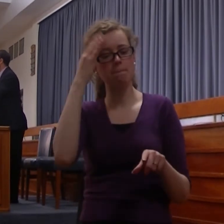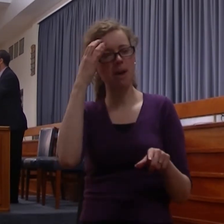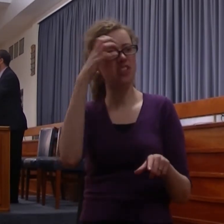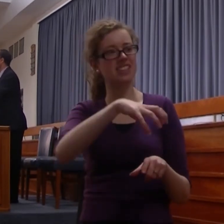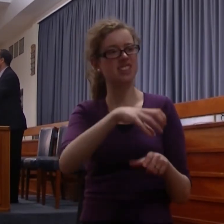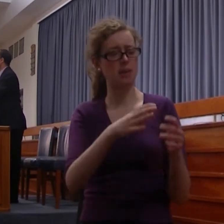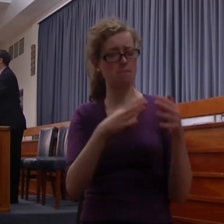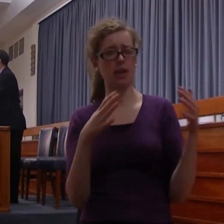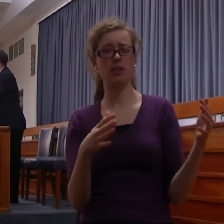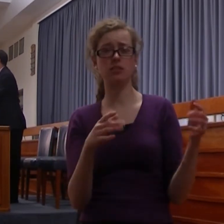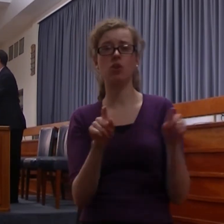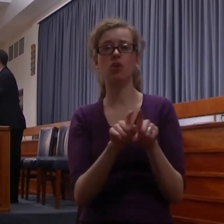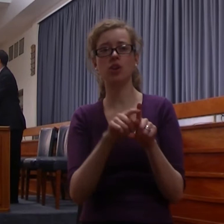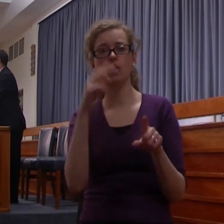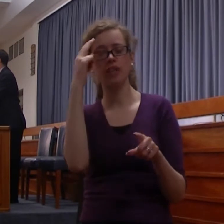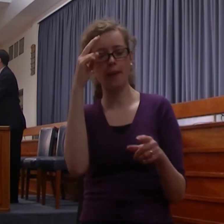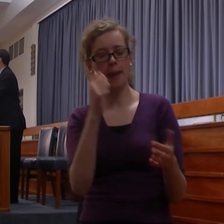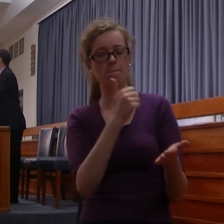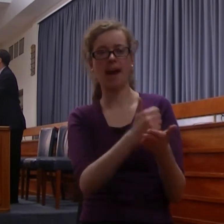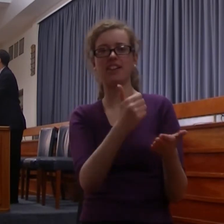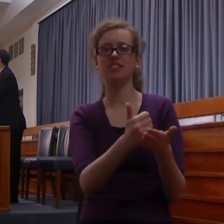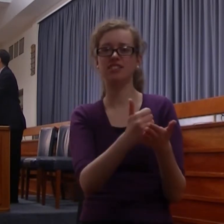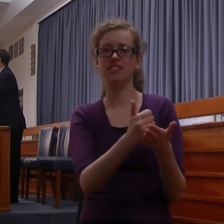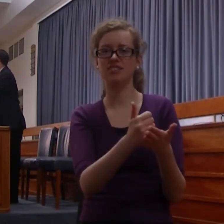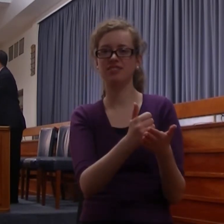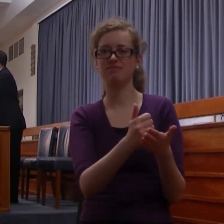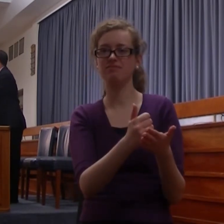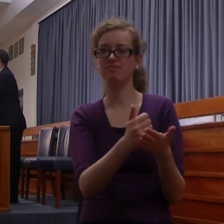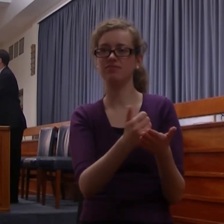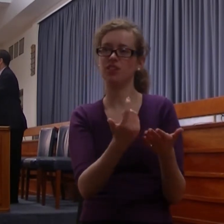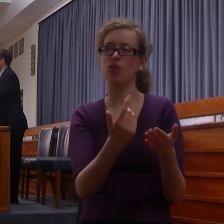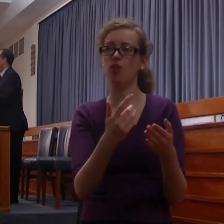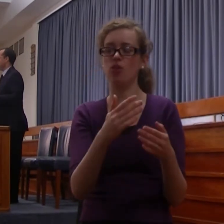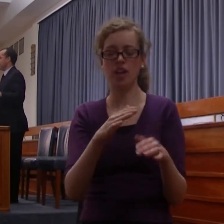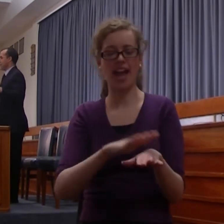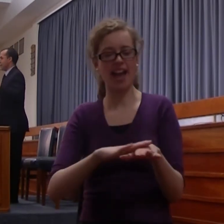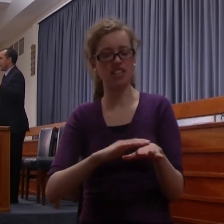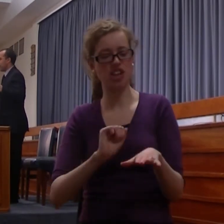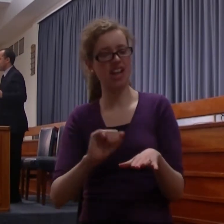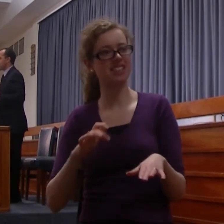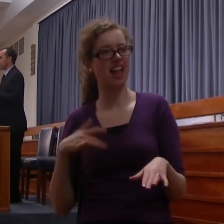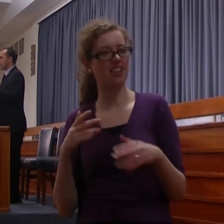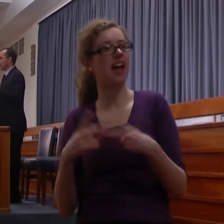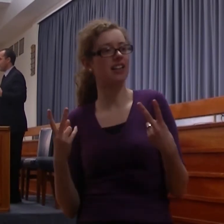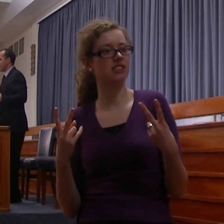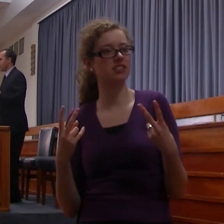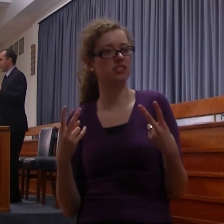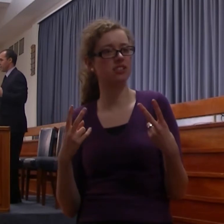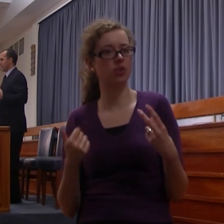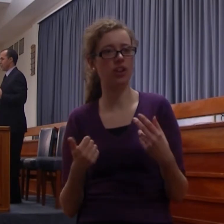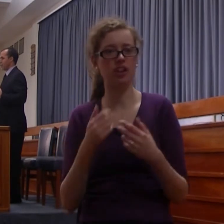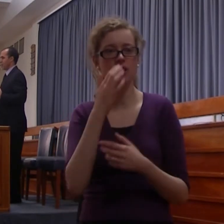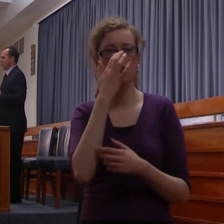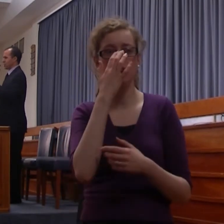the mother city of that region, and it has also been called the bank